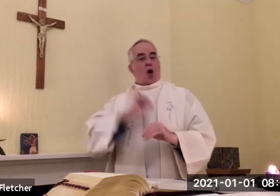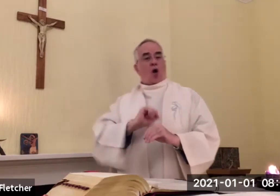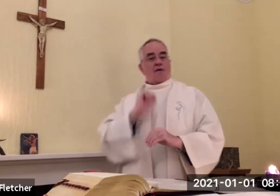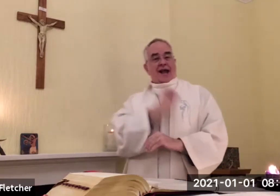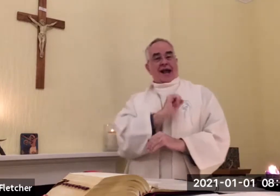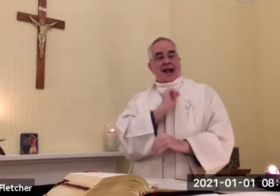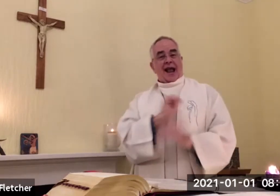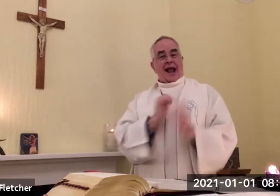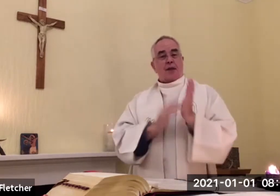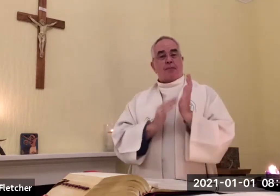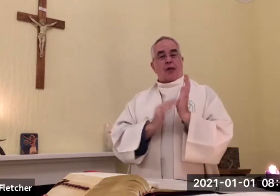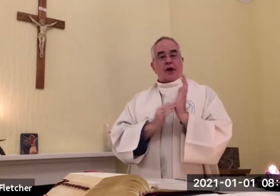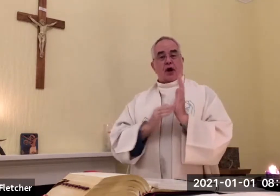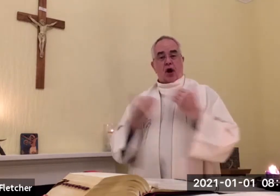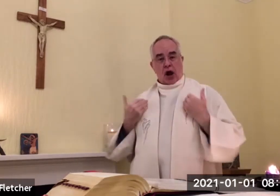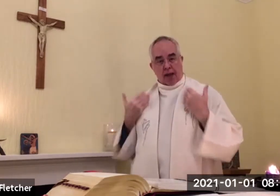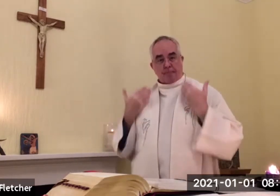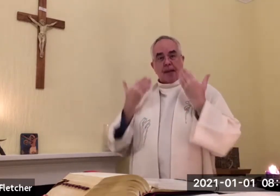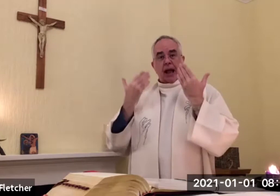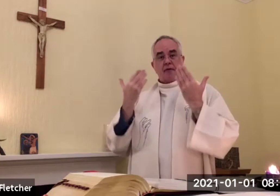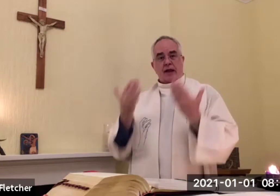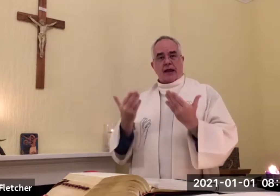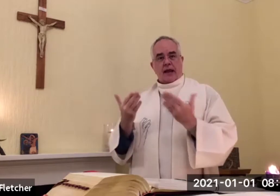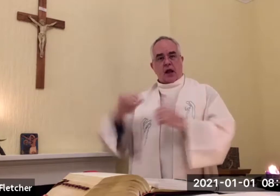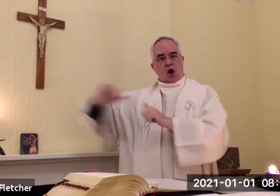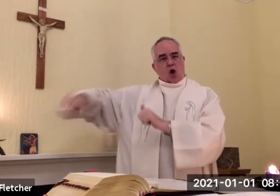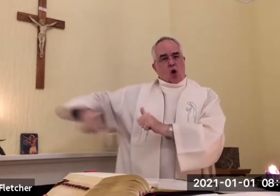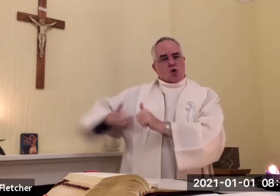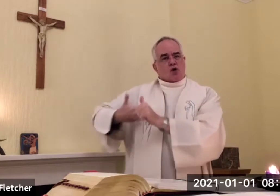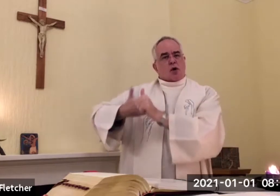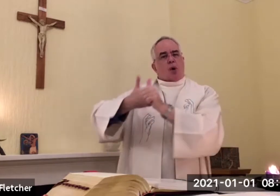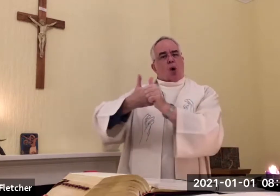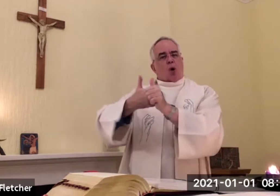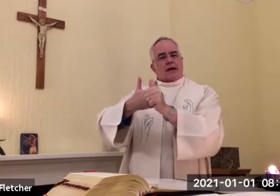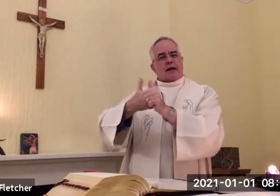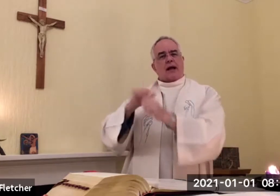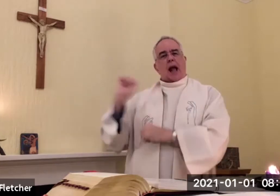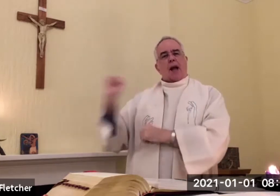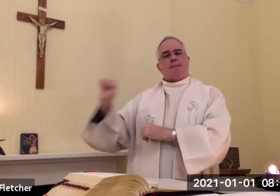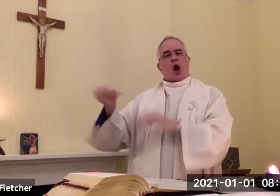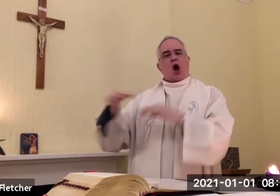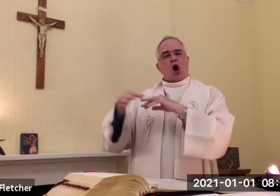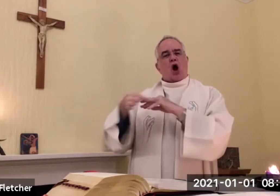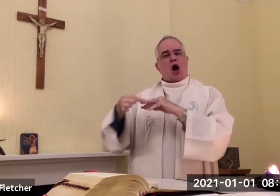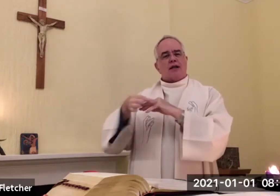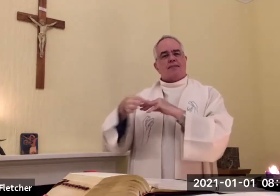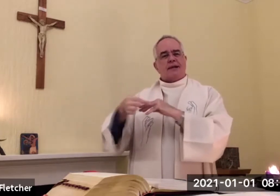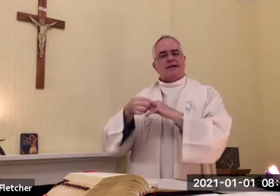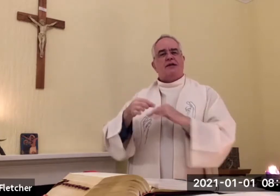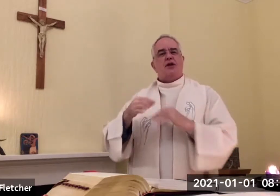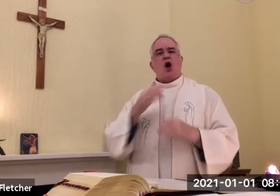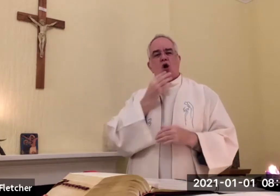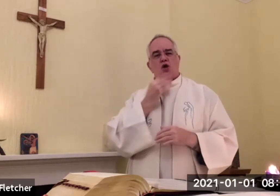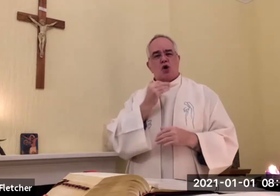of his mother, Mary, supported by her husband,